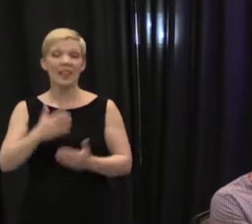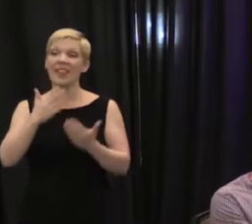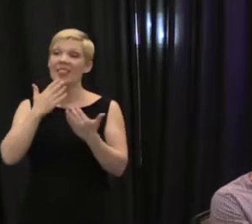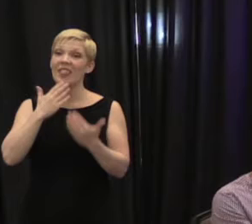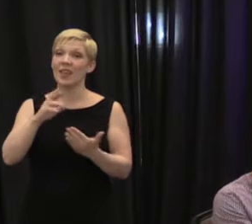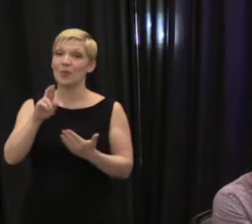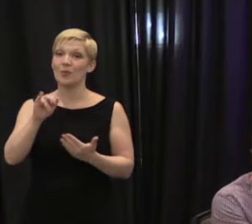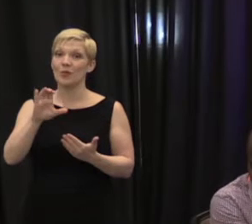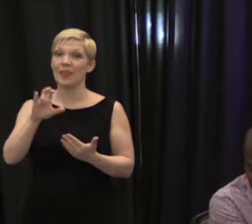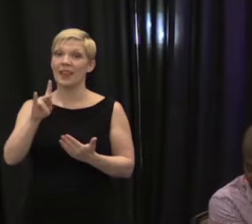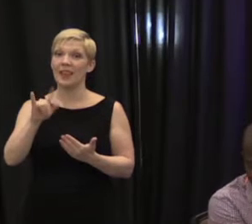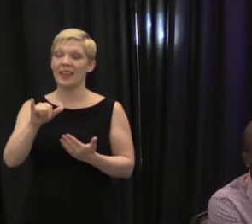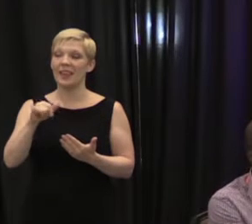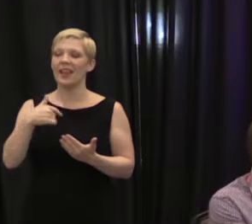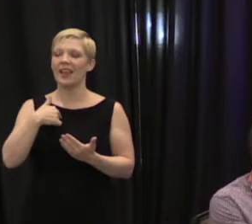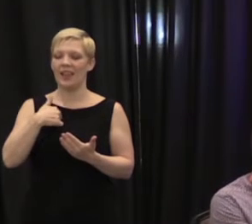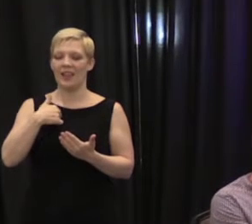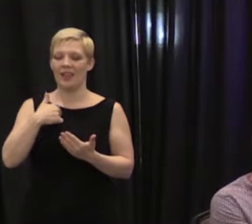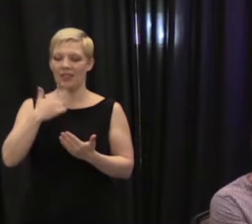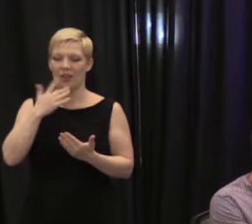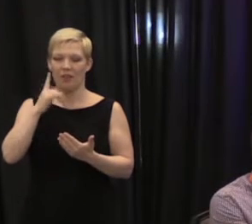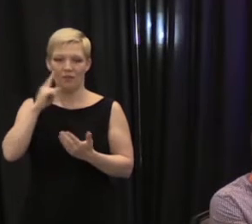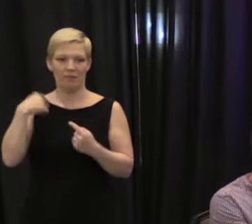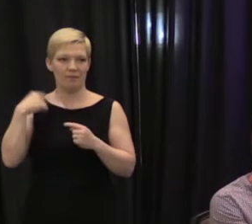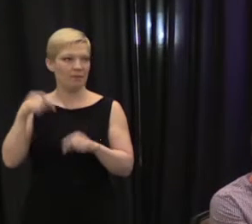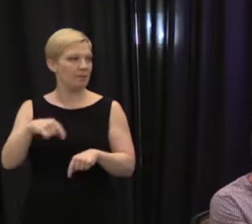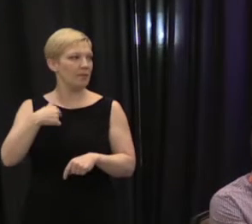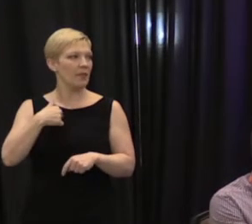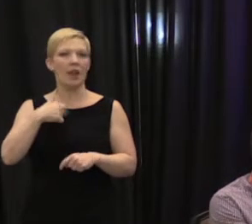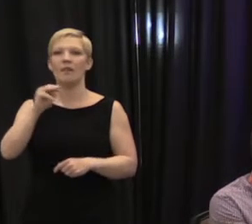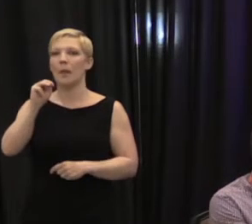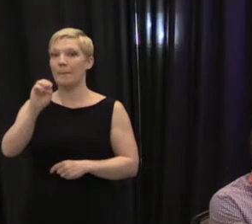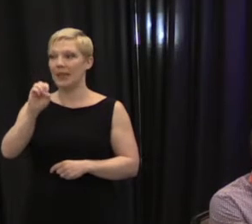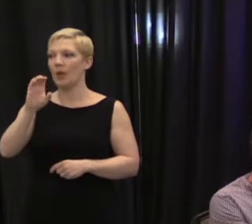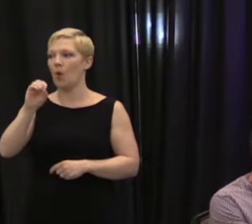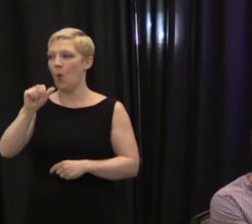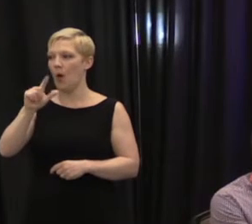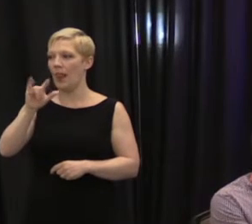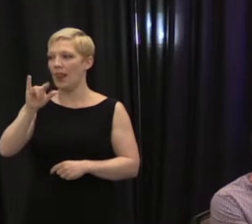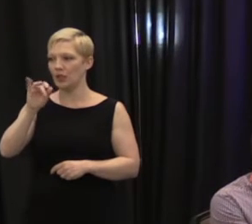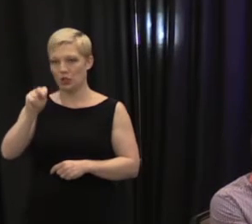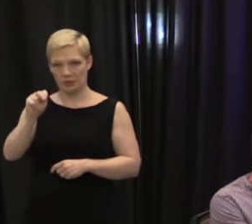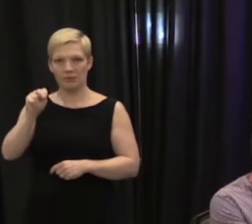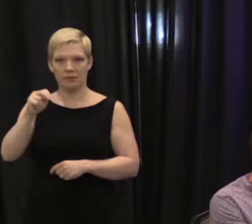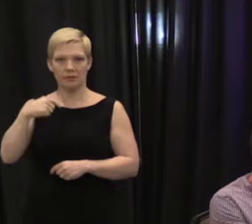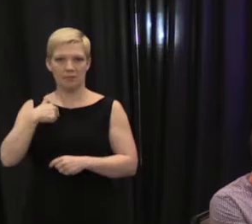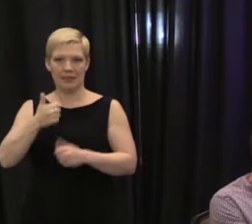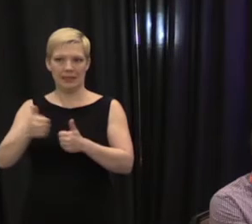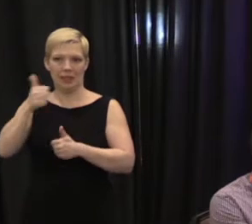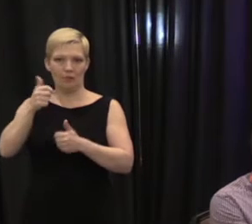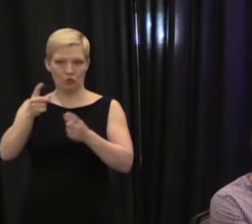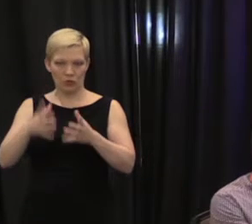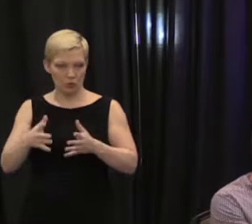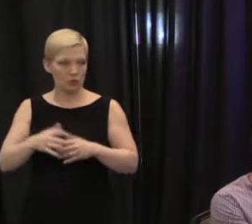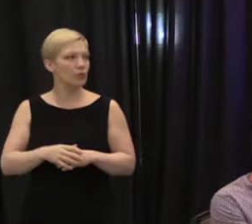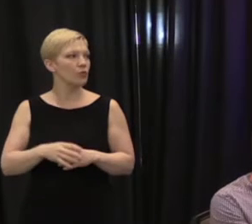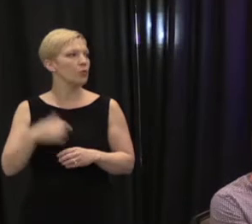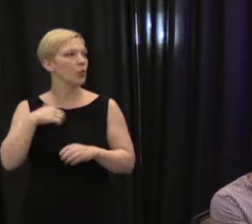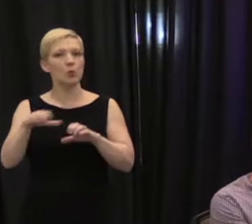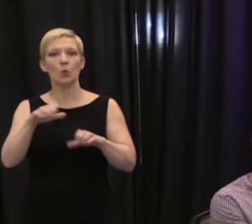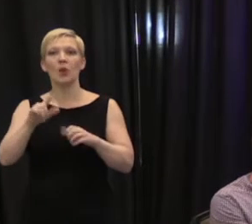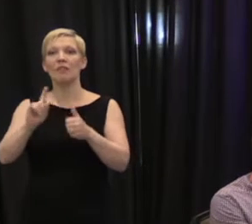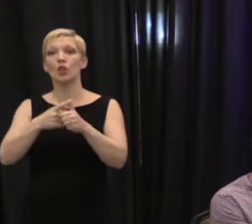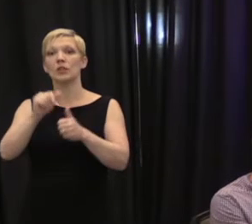me. I'm the executive director of an organization called Media Coalition. We do First Amendment work.